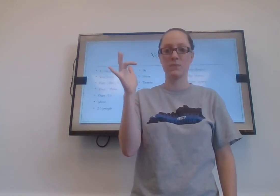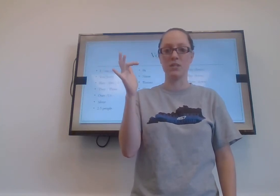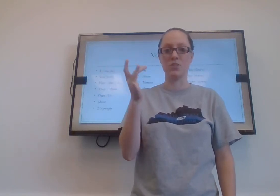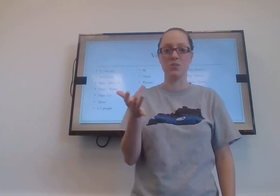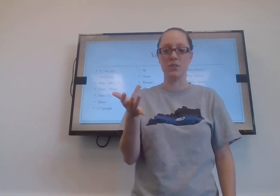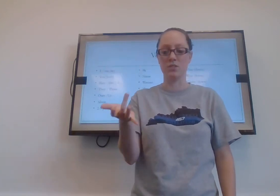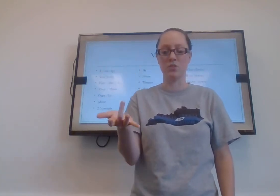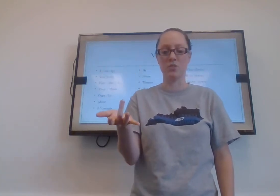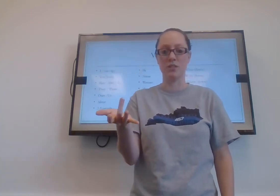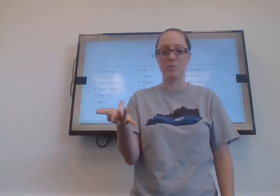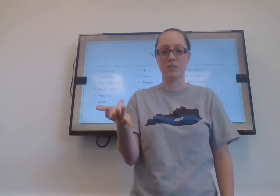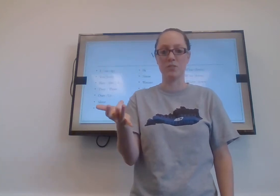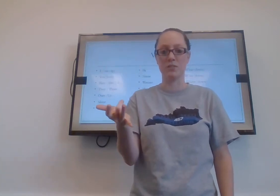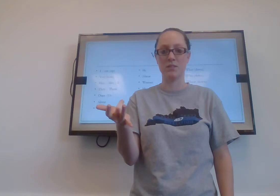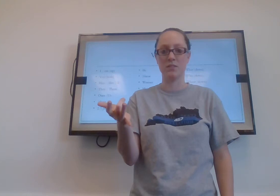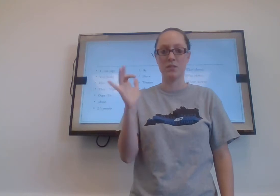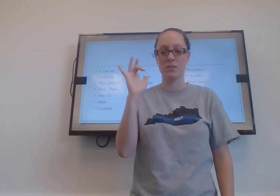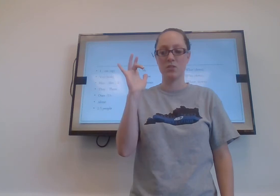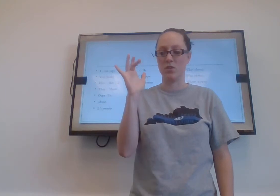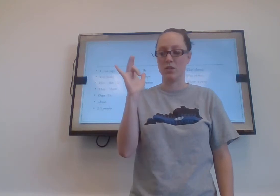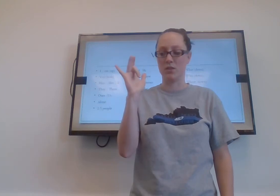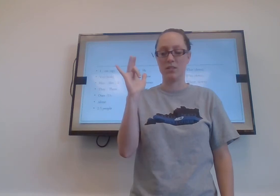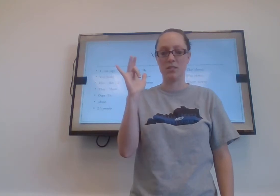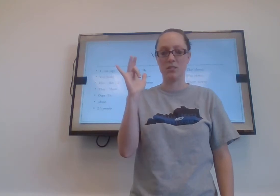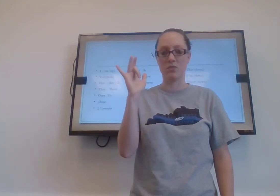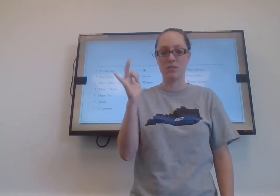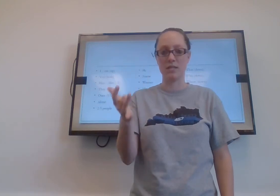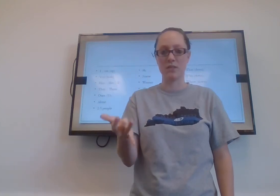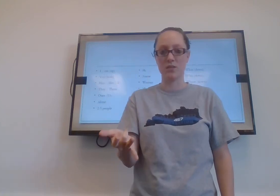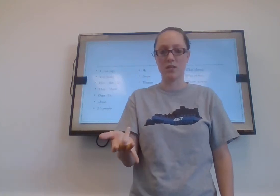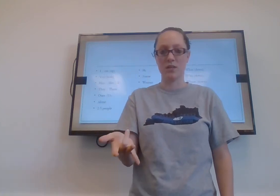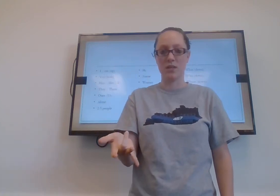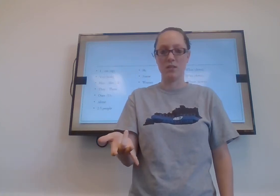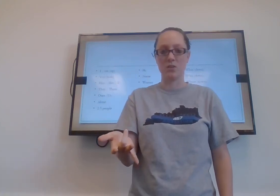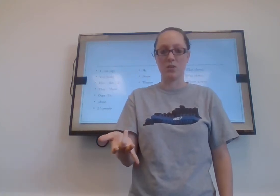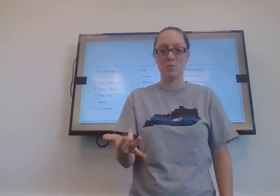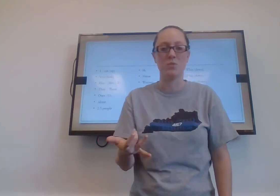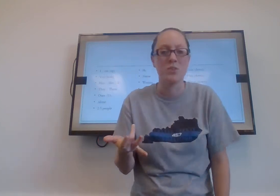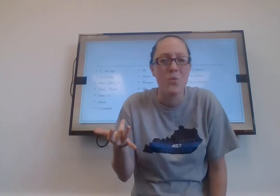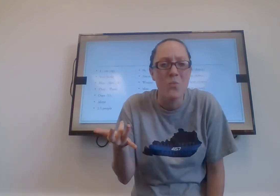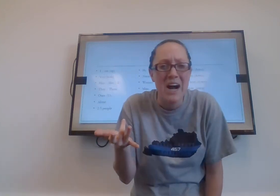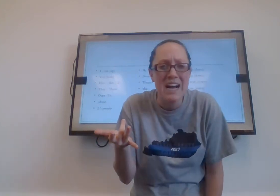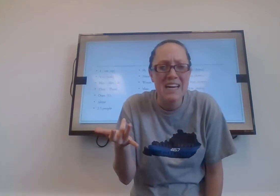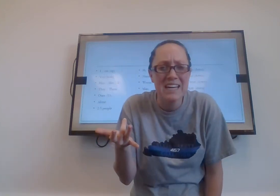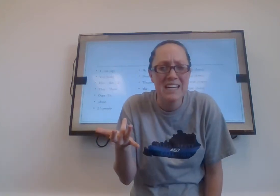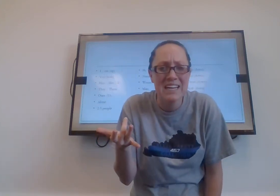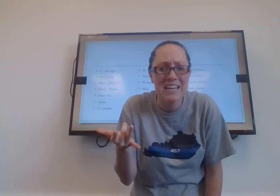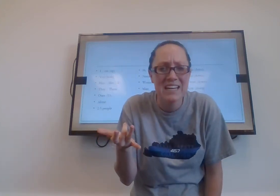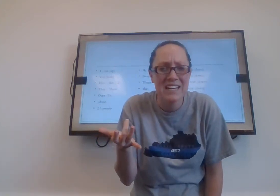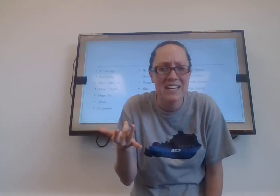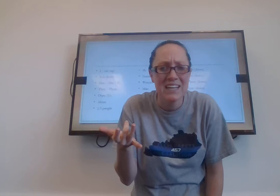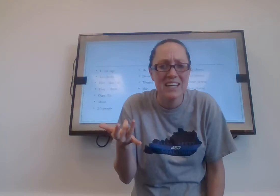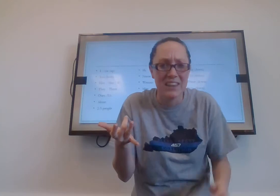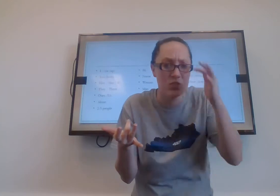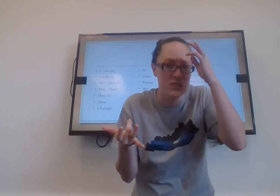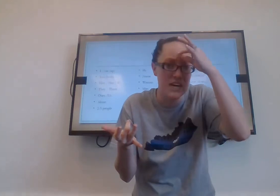and you're going to turn it up. Actually, you're going to go. If this is going down, and it's going to go up. Why? And those eyes